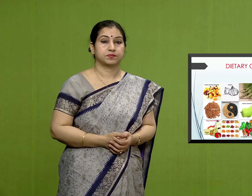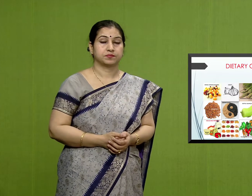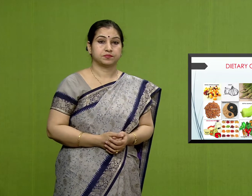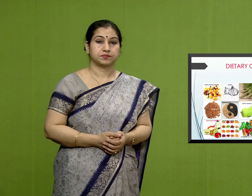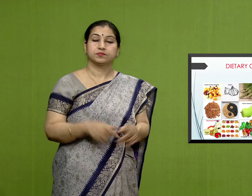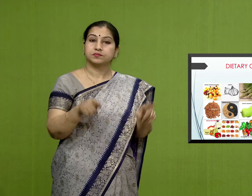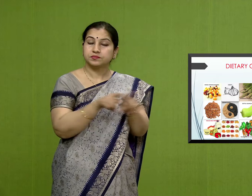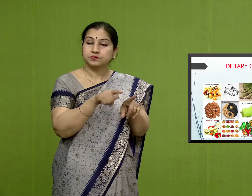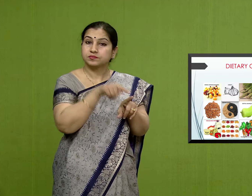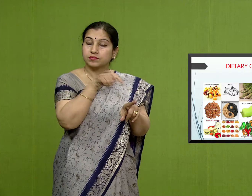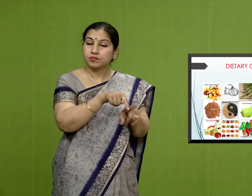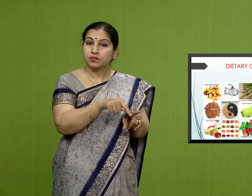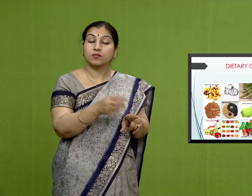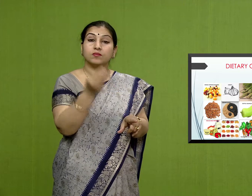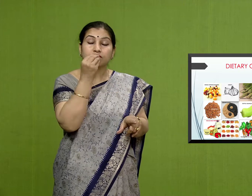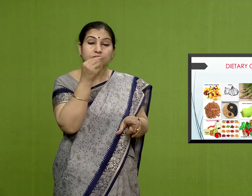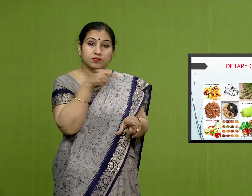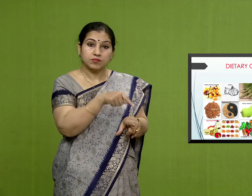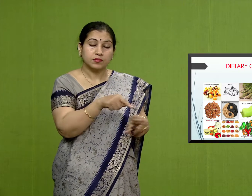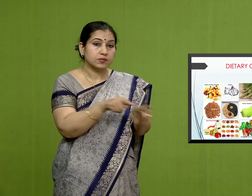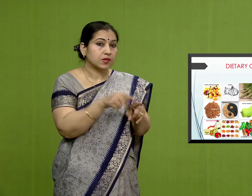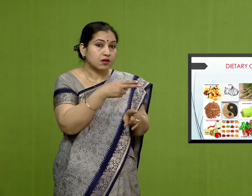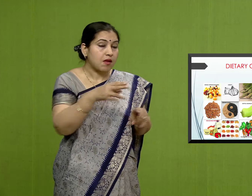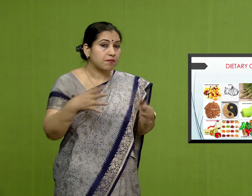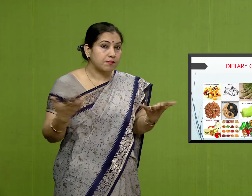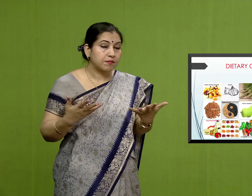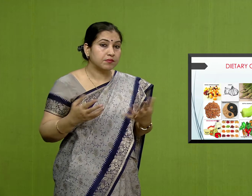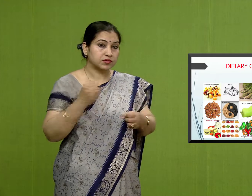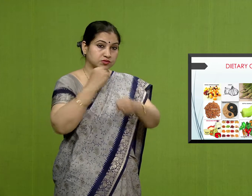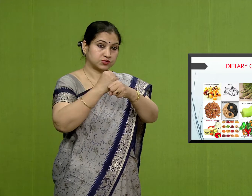These foods are called as glucose.